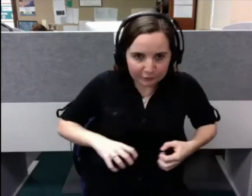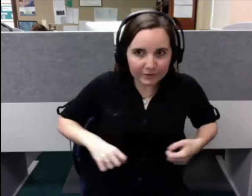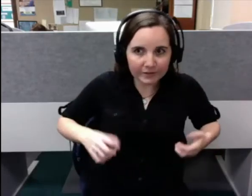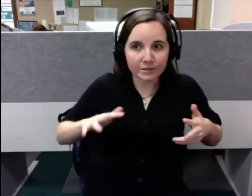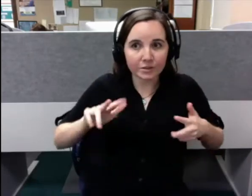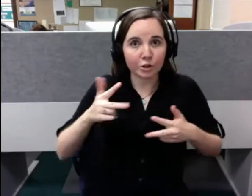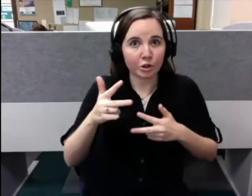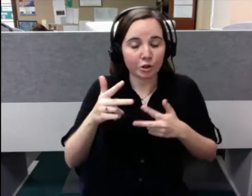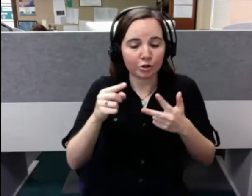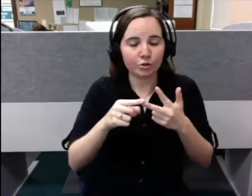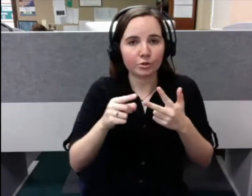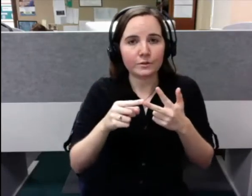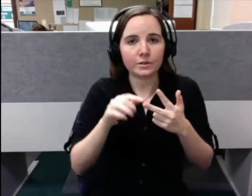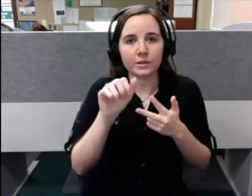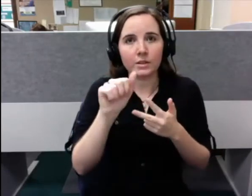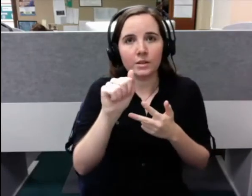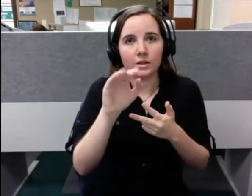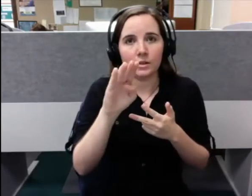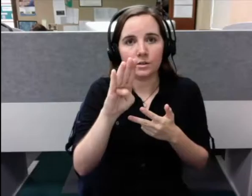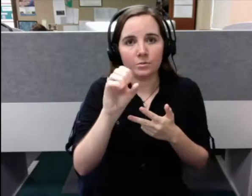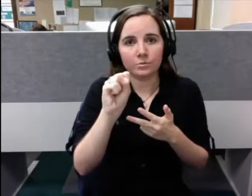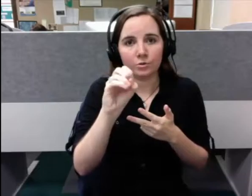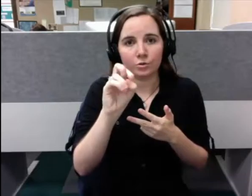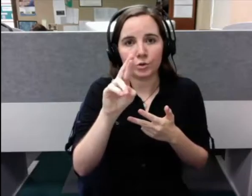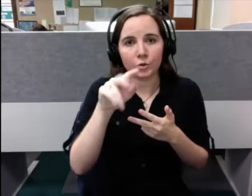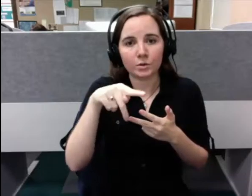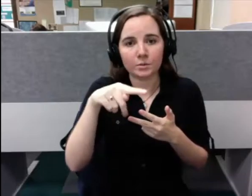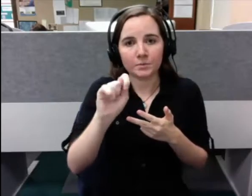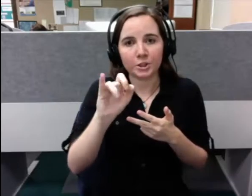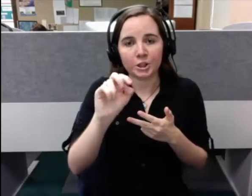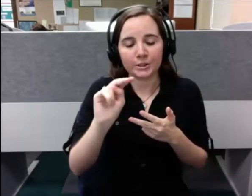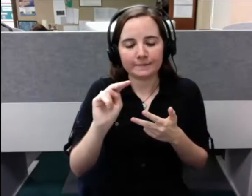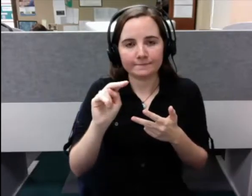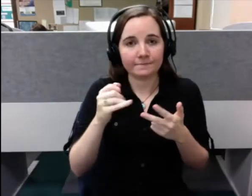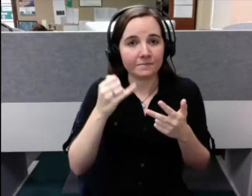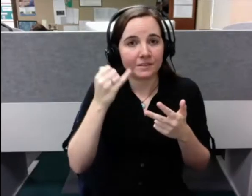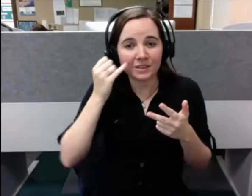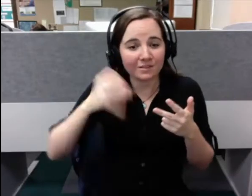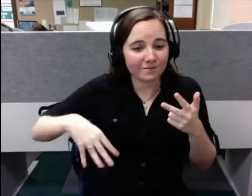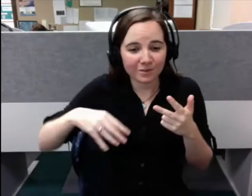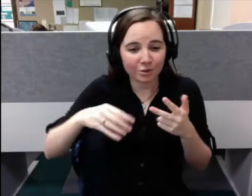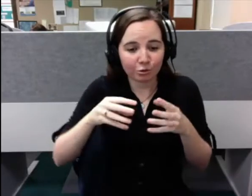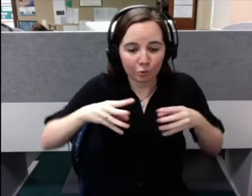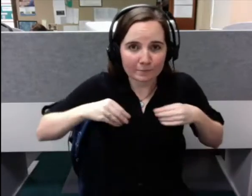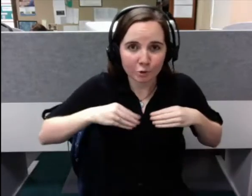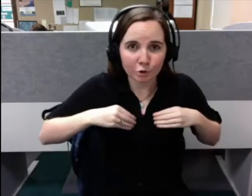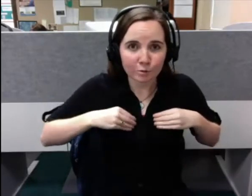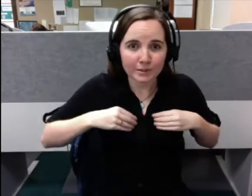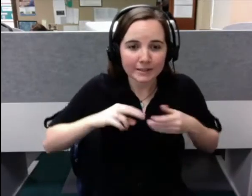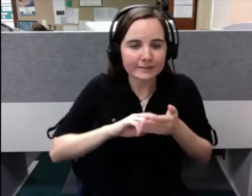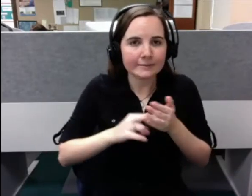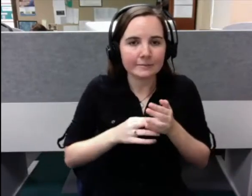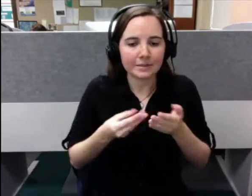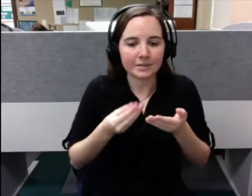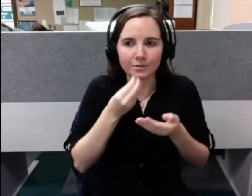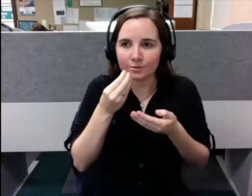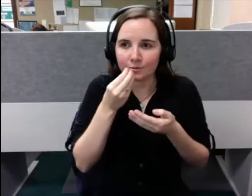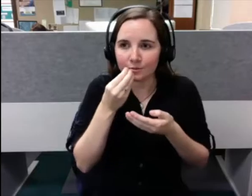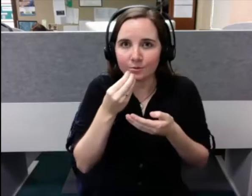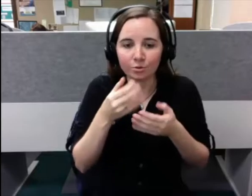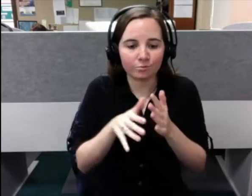the third very important step will be known as absorption. Without absorption, materials will simply pass right through your body and will be unusable